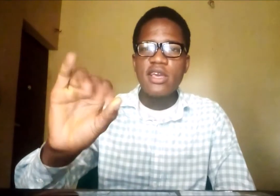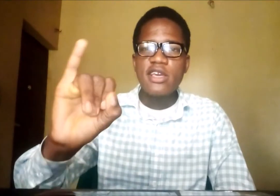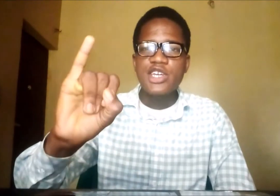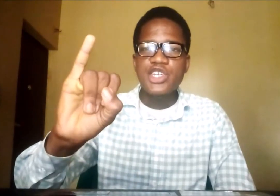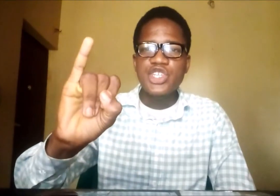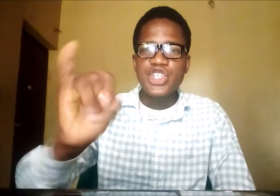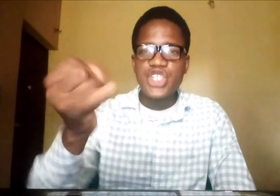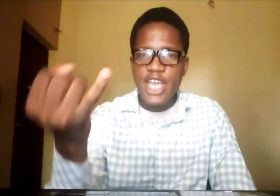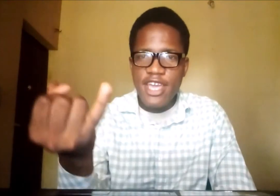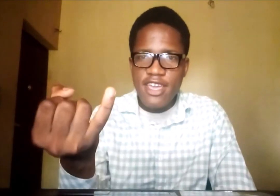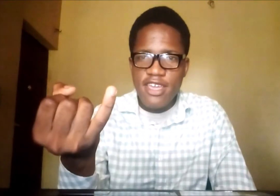J